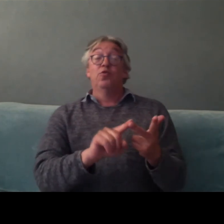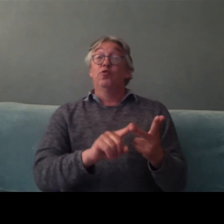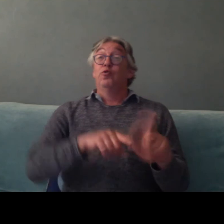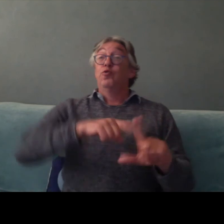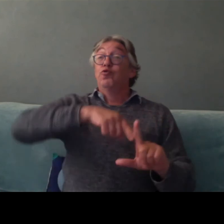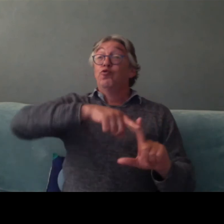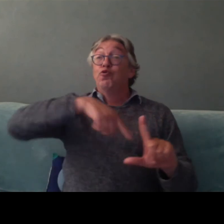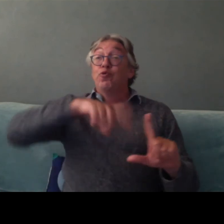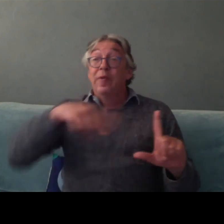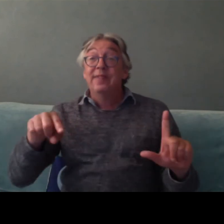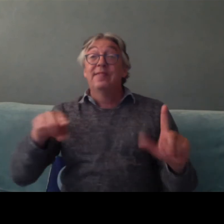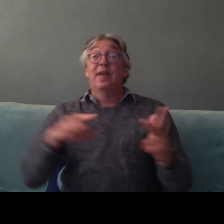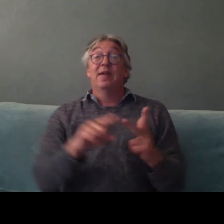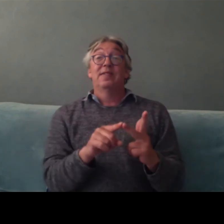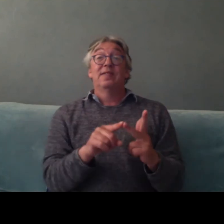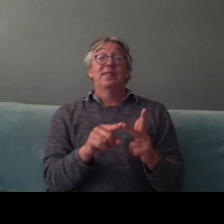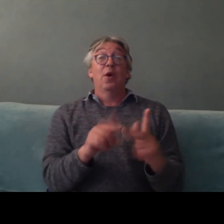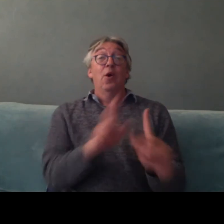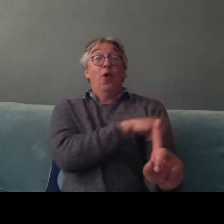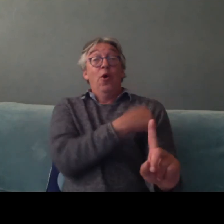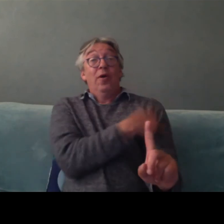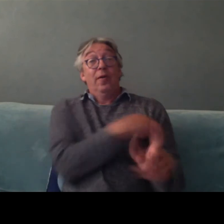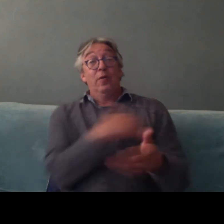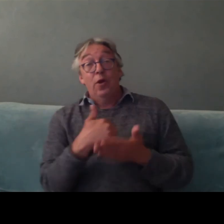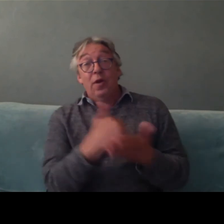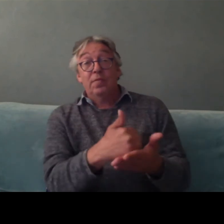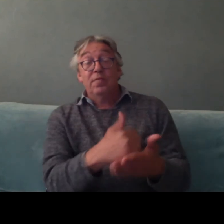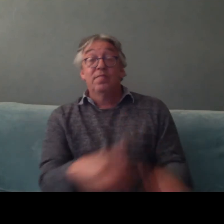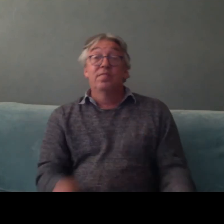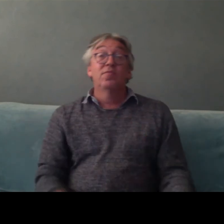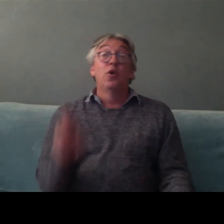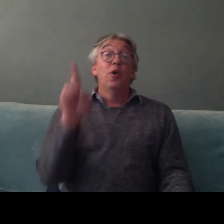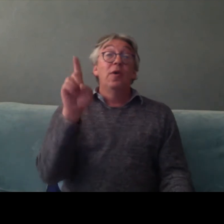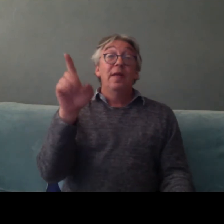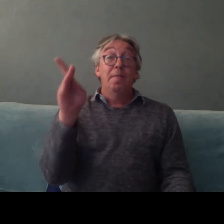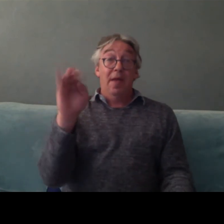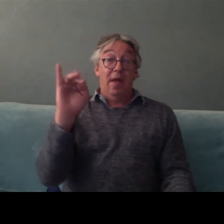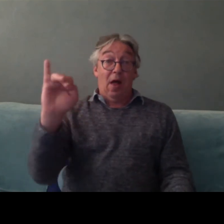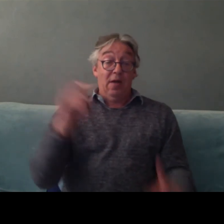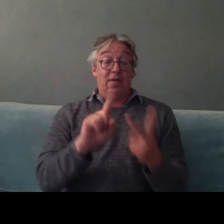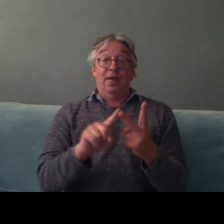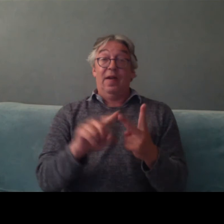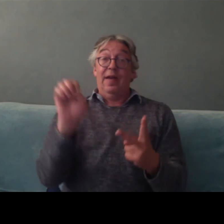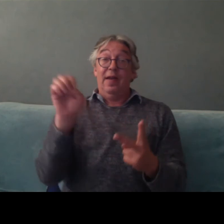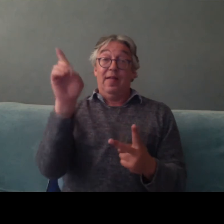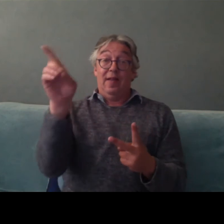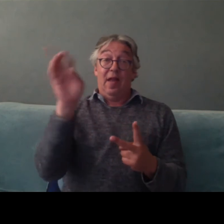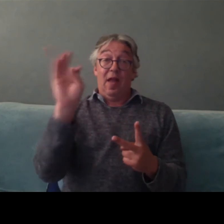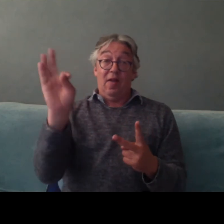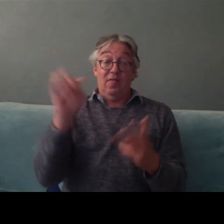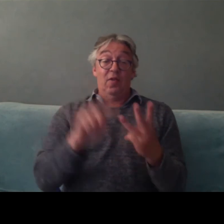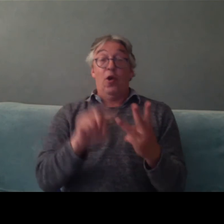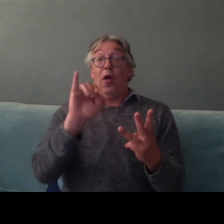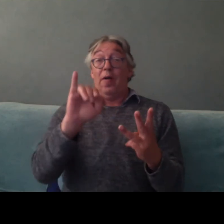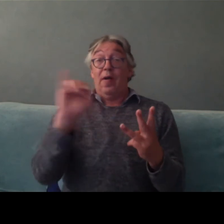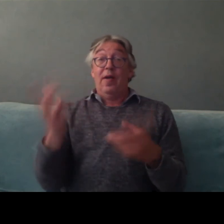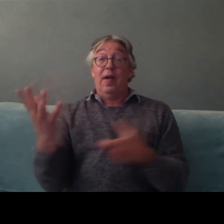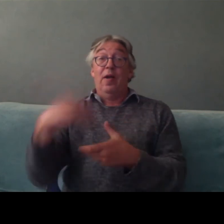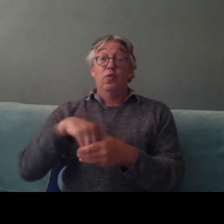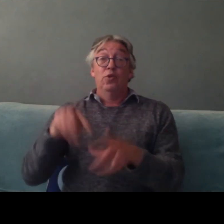Also, due to the fact that Disabled People's International, European Disability Forum, Inclusion International, as well as many individuals